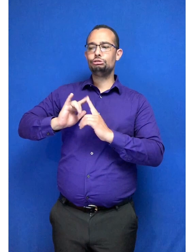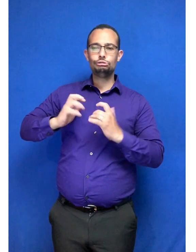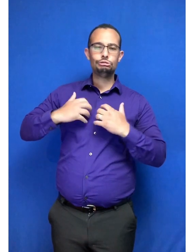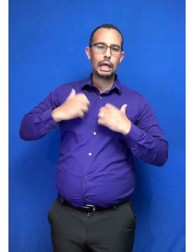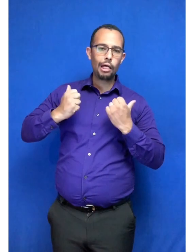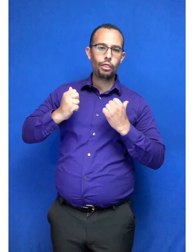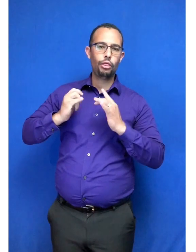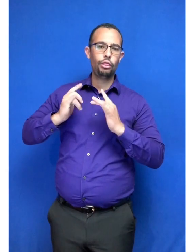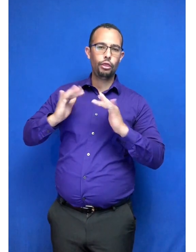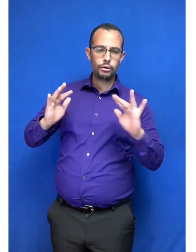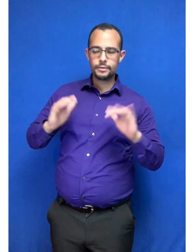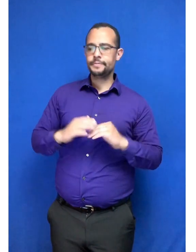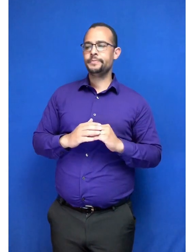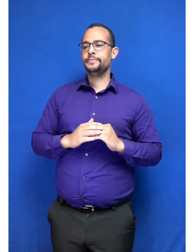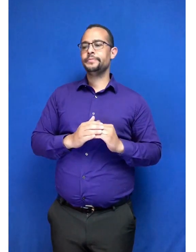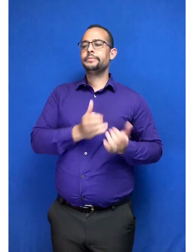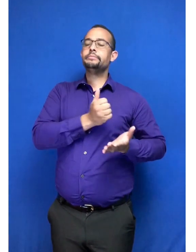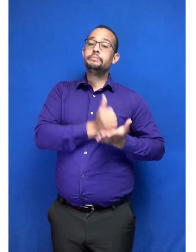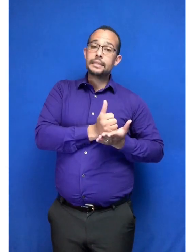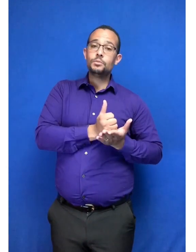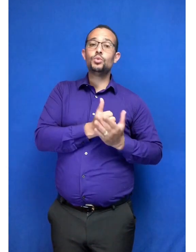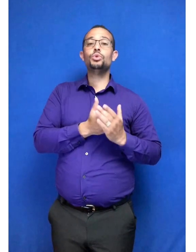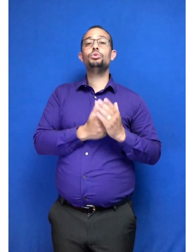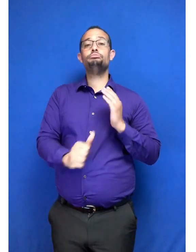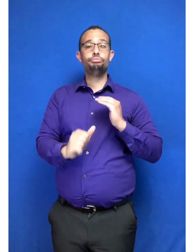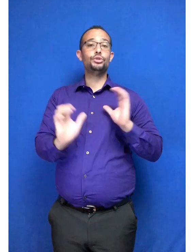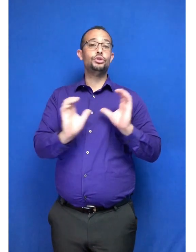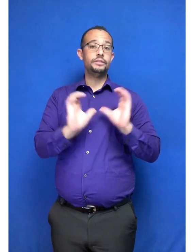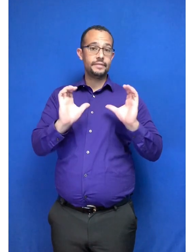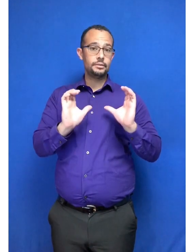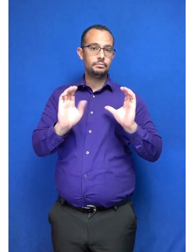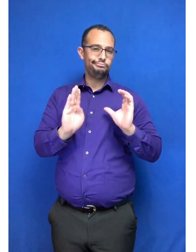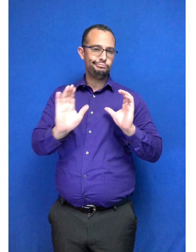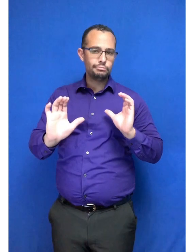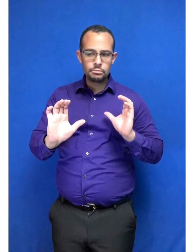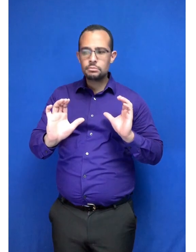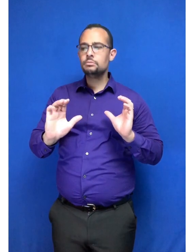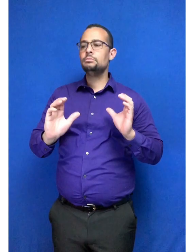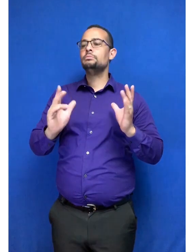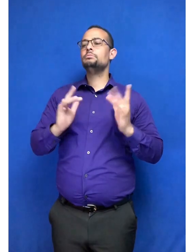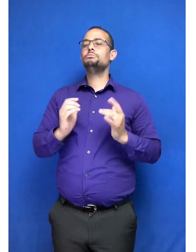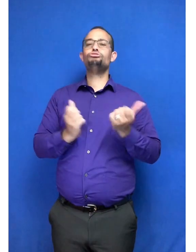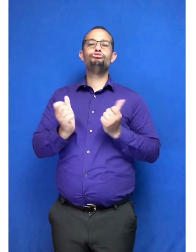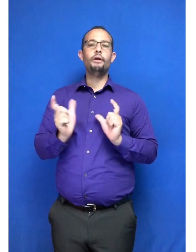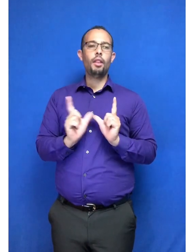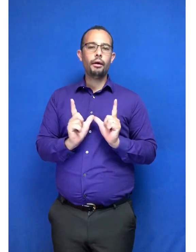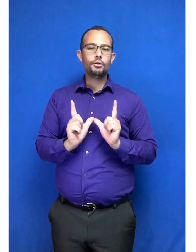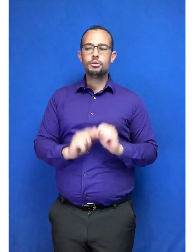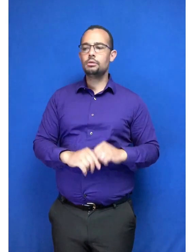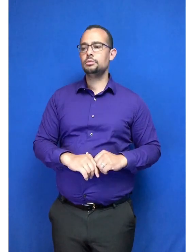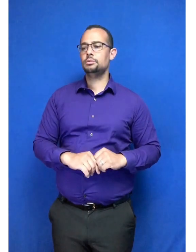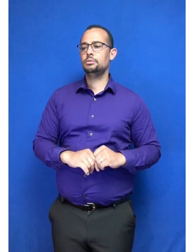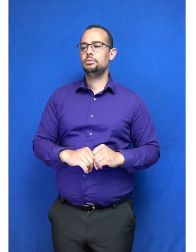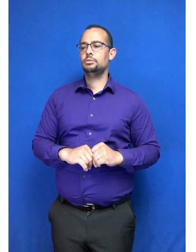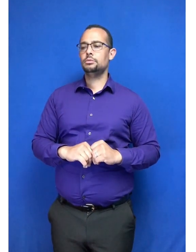Passport, birth certificate, a copy of your driver's license, social security card, proof of residence, so a